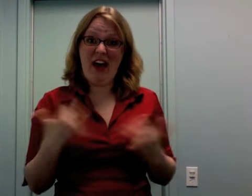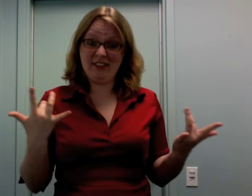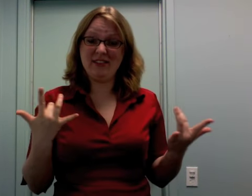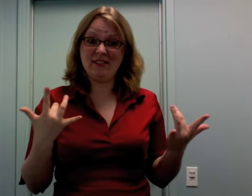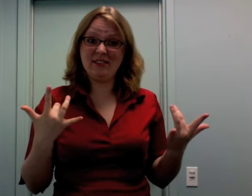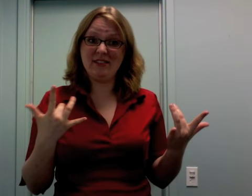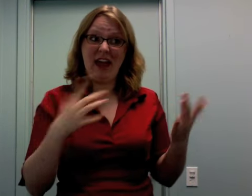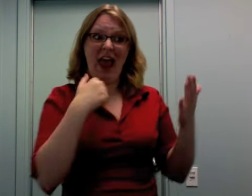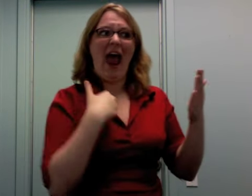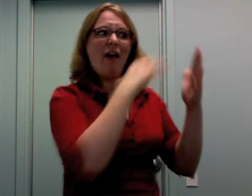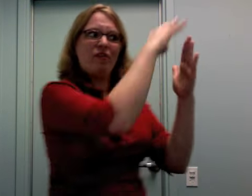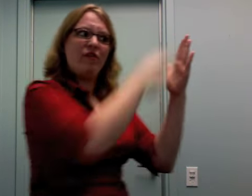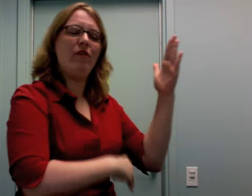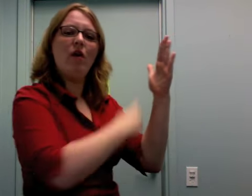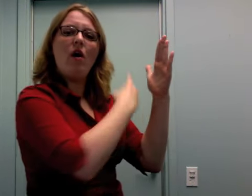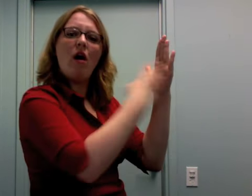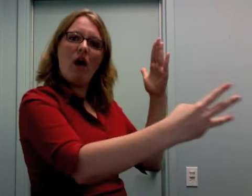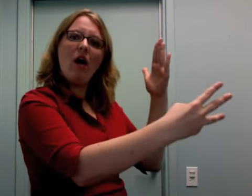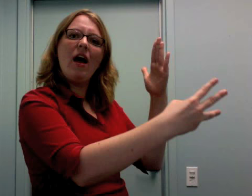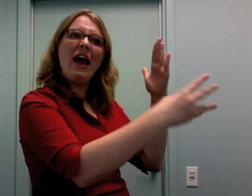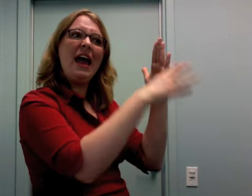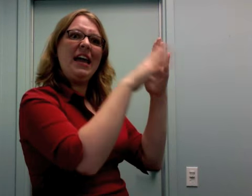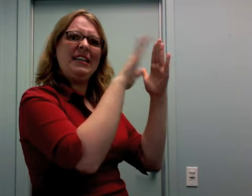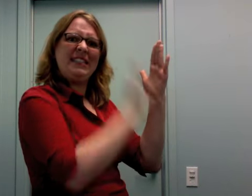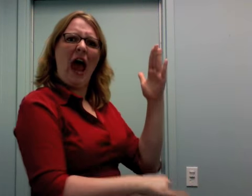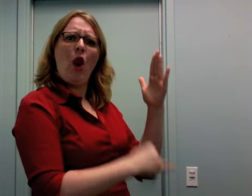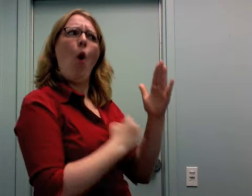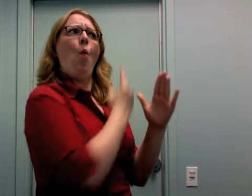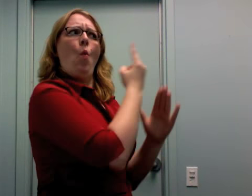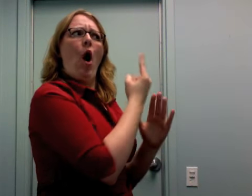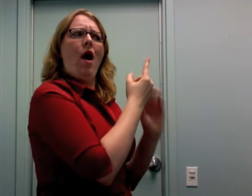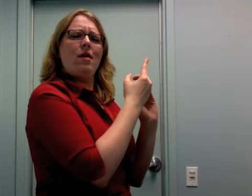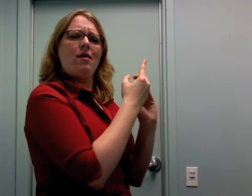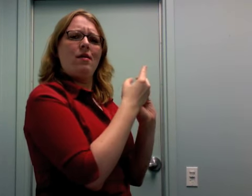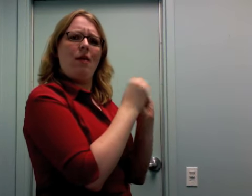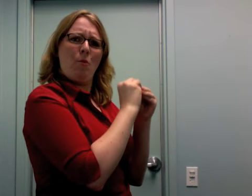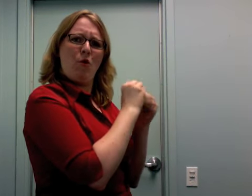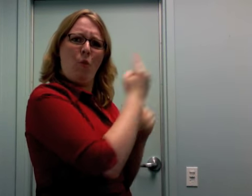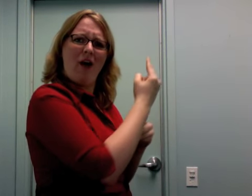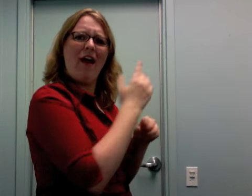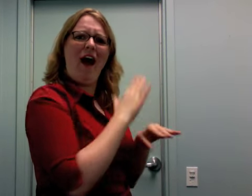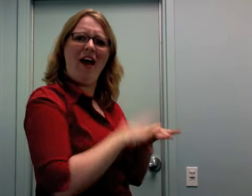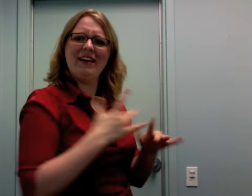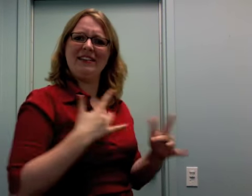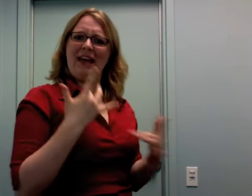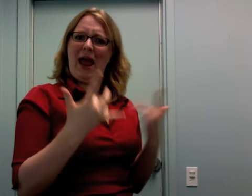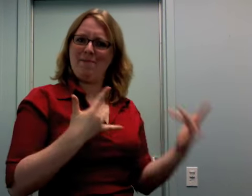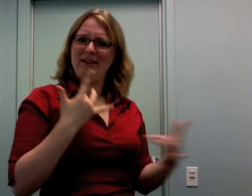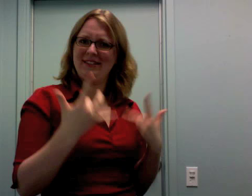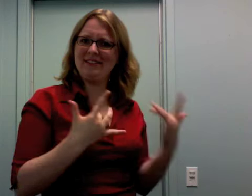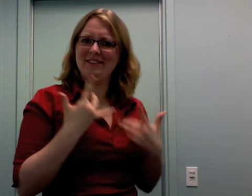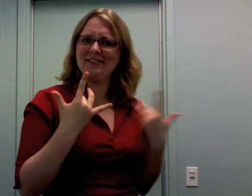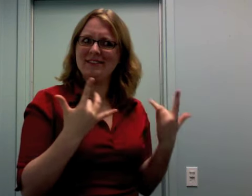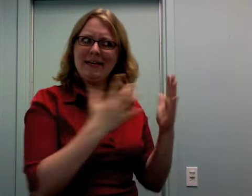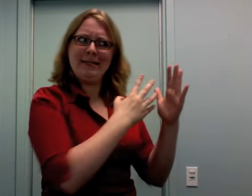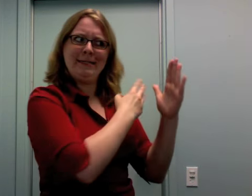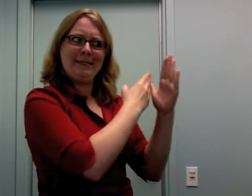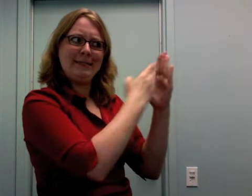excitement scale or a number 10? Let me hear you applaud. If you applaud very lightly, that means it's